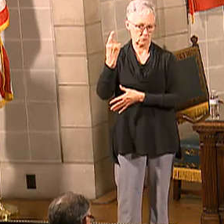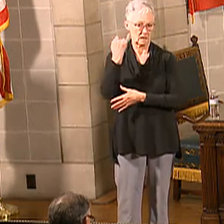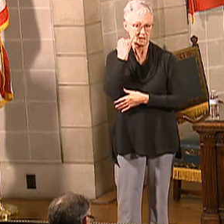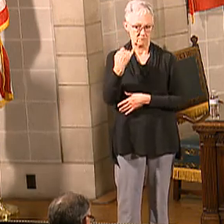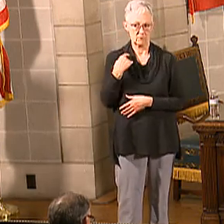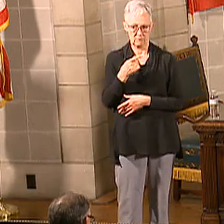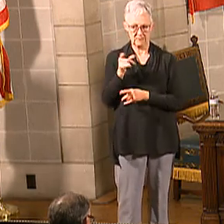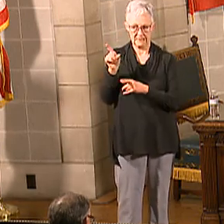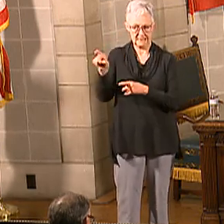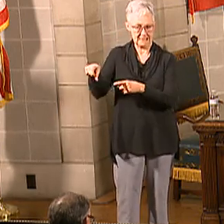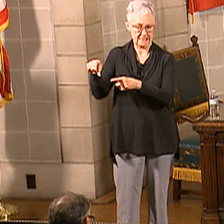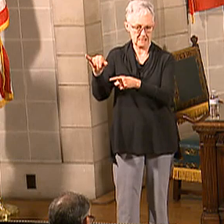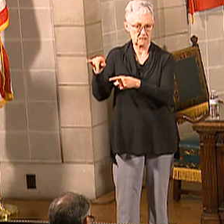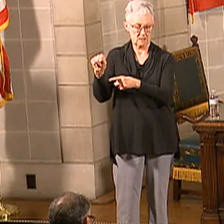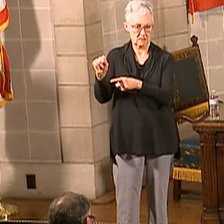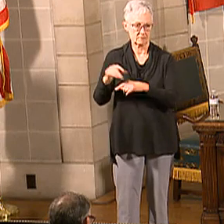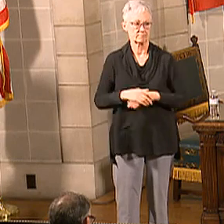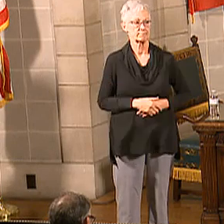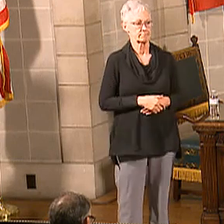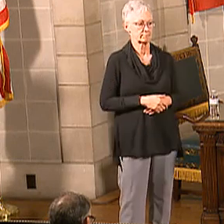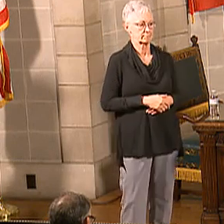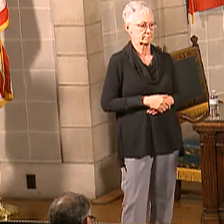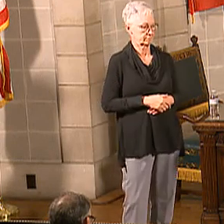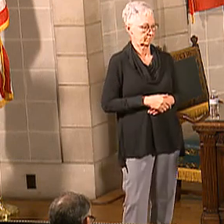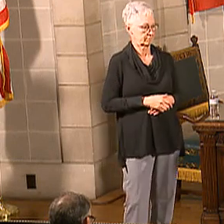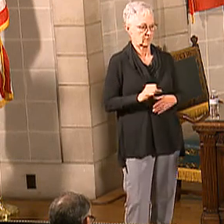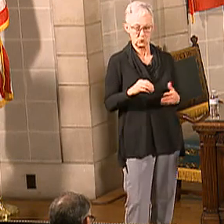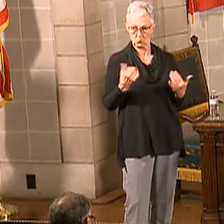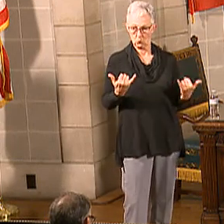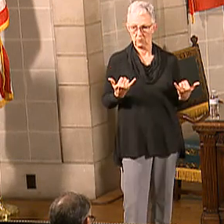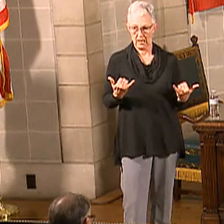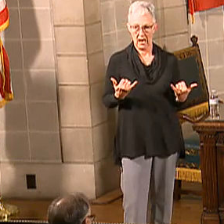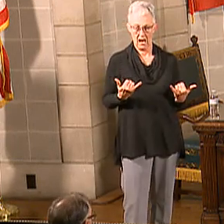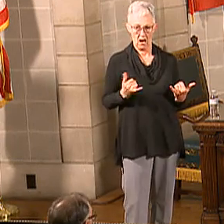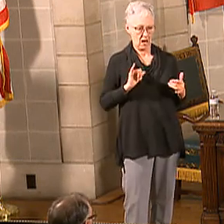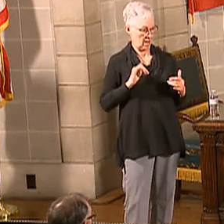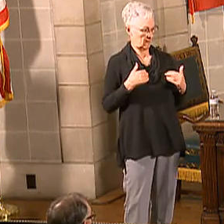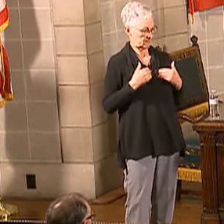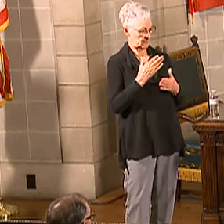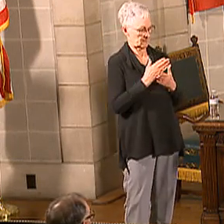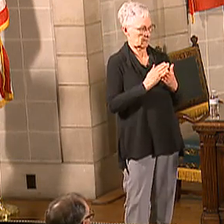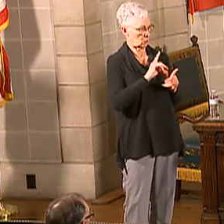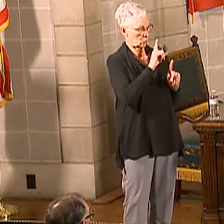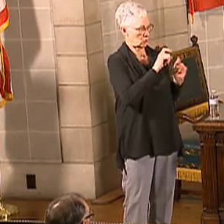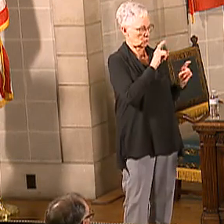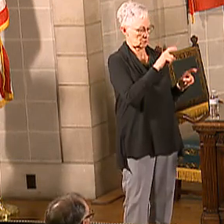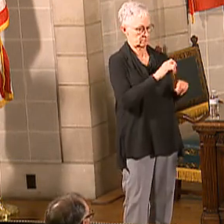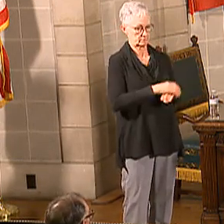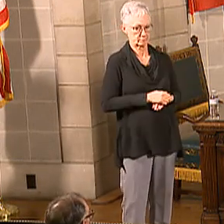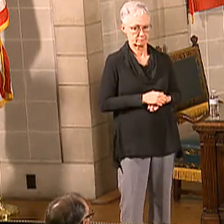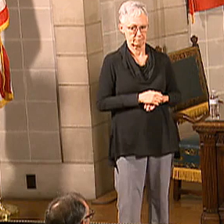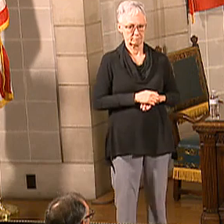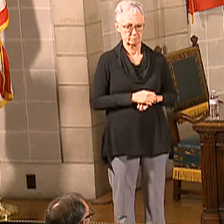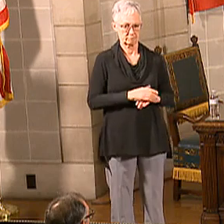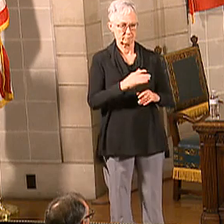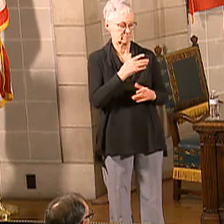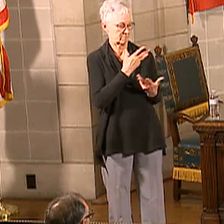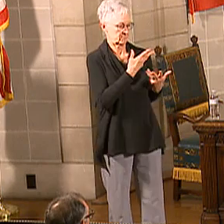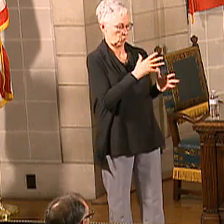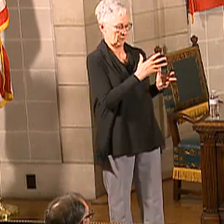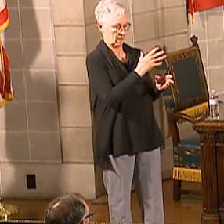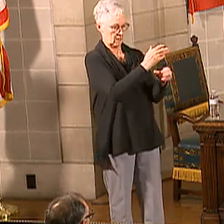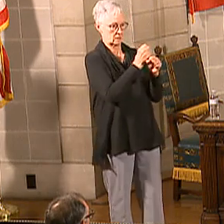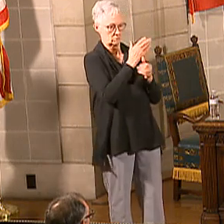with that, I'm going to go ahead and get into our questions here. And again, as always, we'll start with the questions that were emailed in ahead of time.